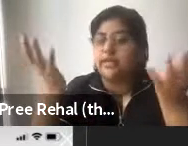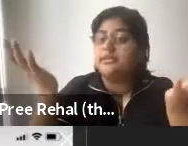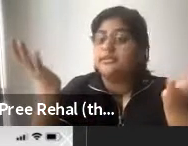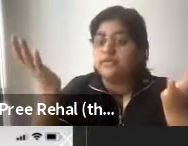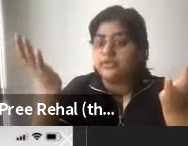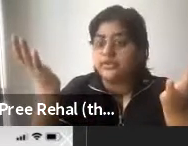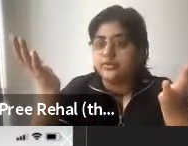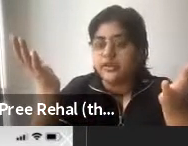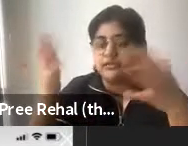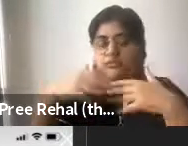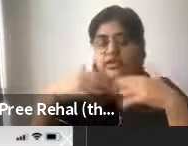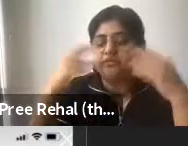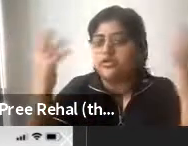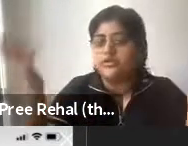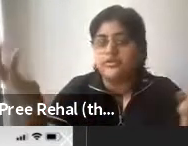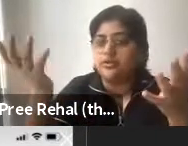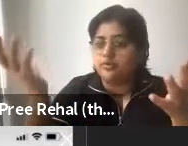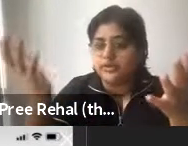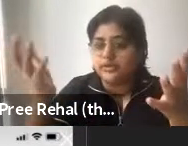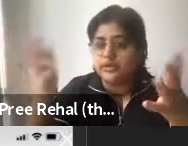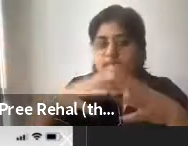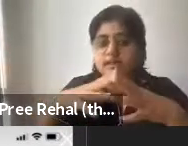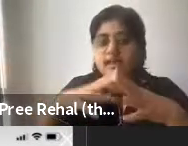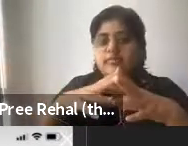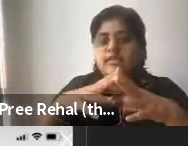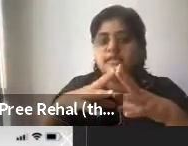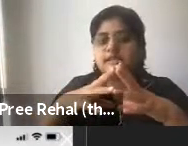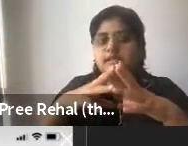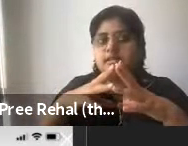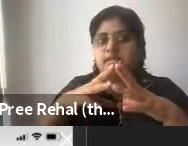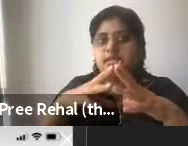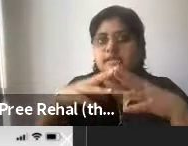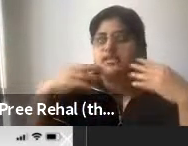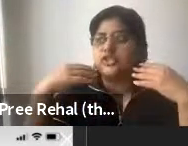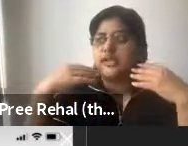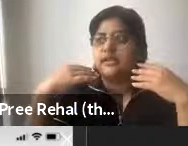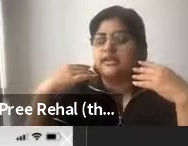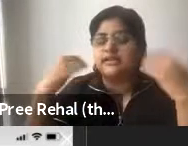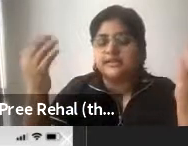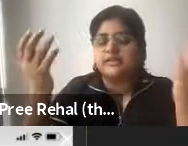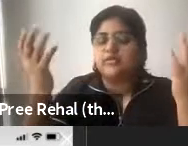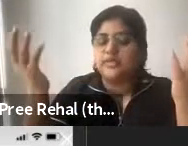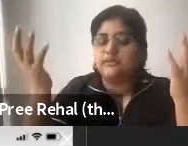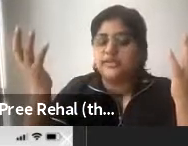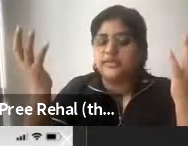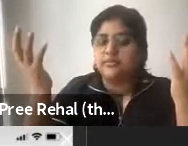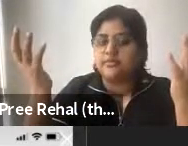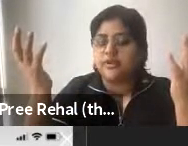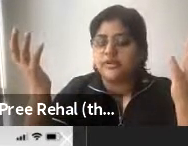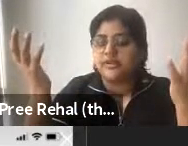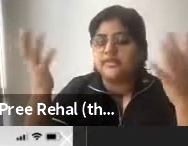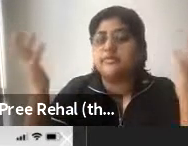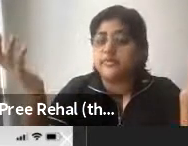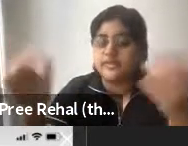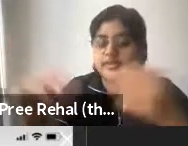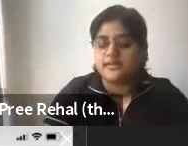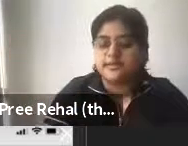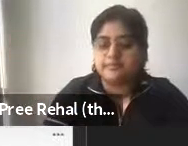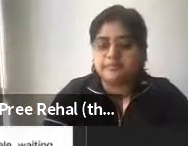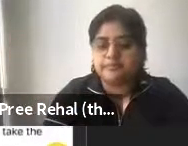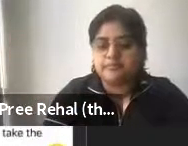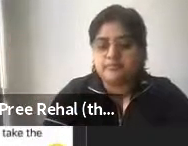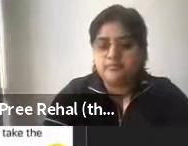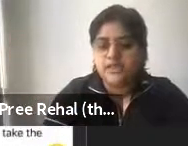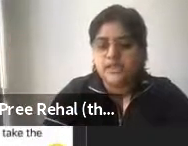the pandemic is over as well, or whatever our new normal looks like, because this is such an accessible way for disabled artists and people to